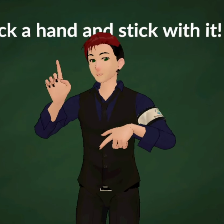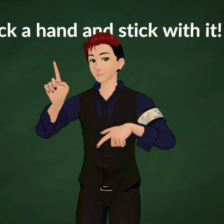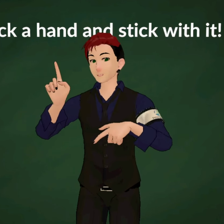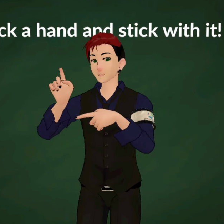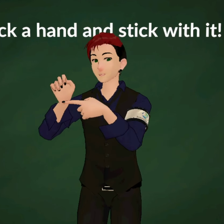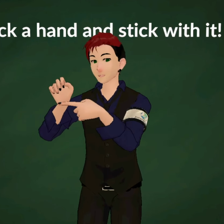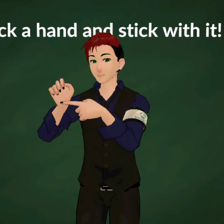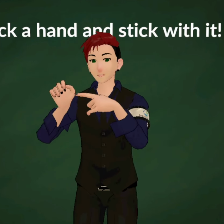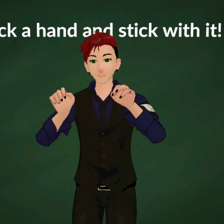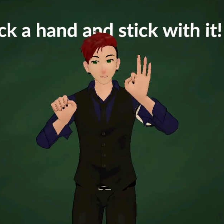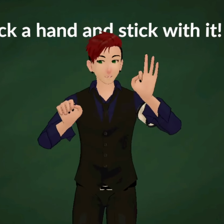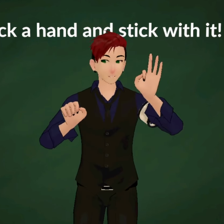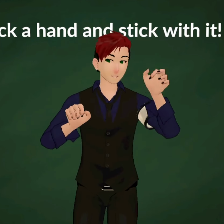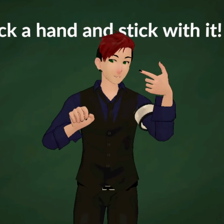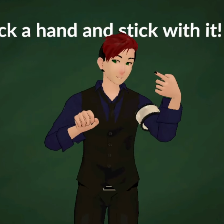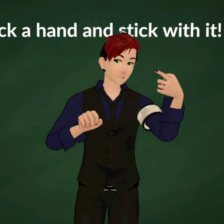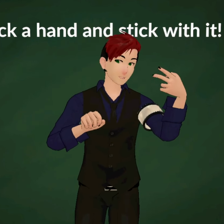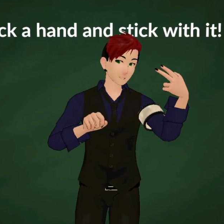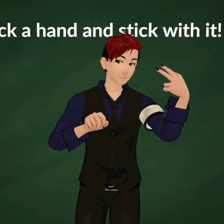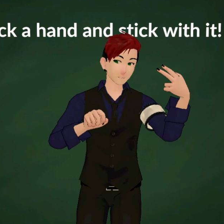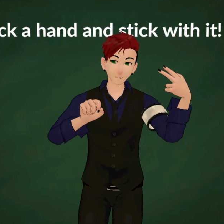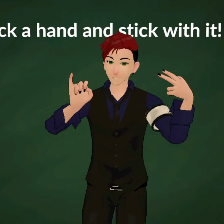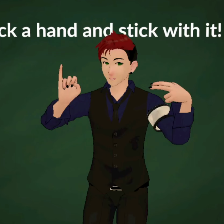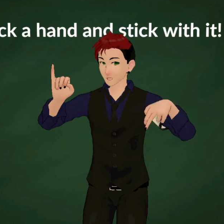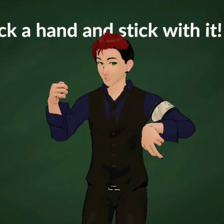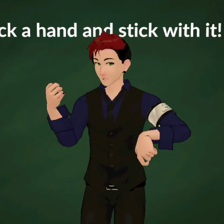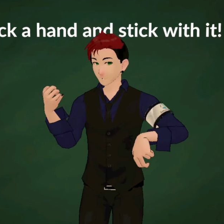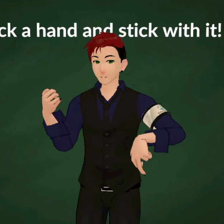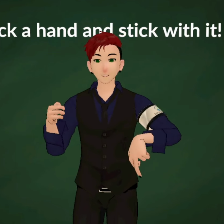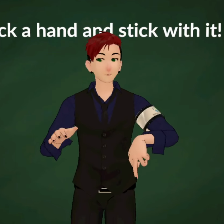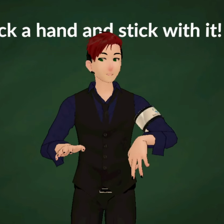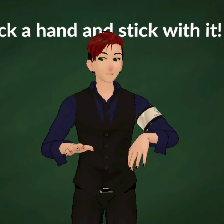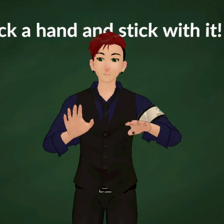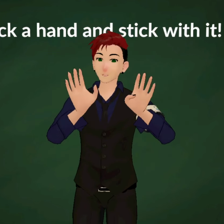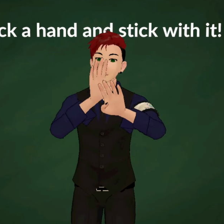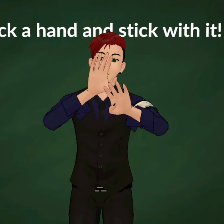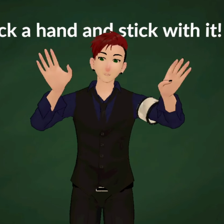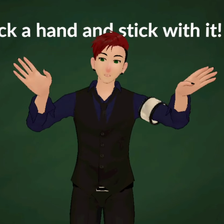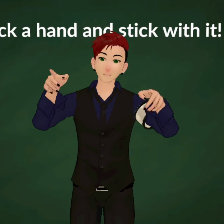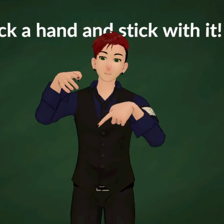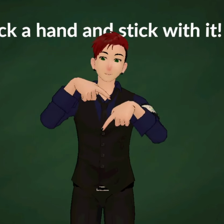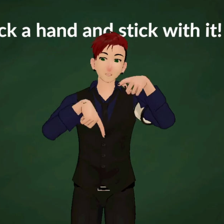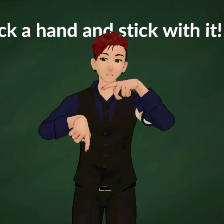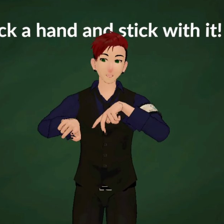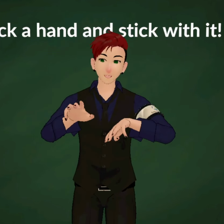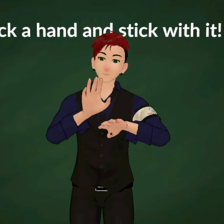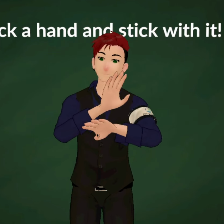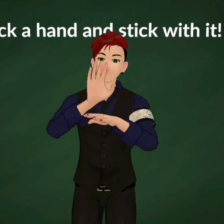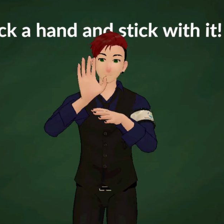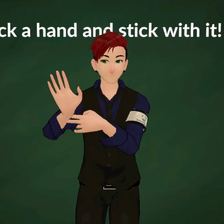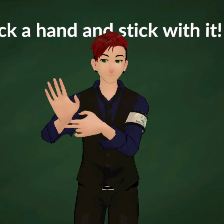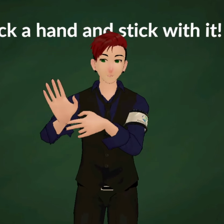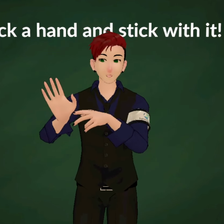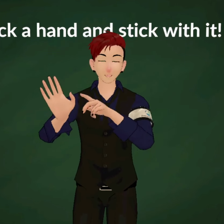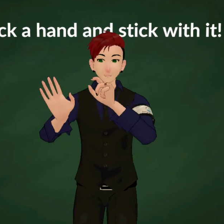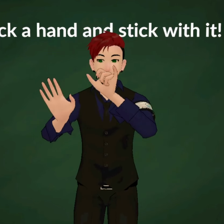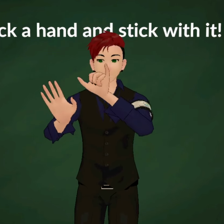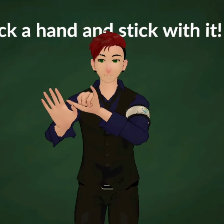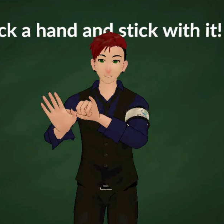C, D, E, F, G, H, I, J. I'm like, no. Go back. One hand, stick